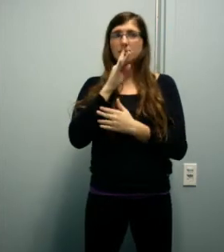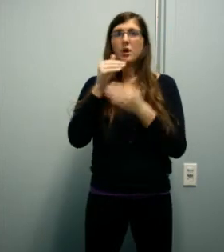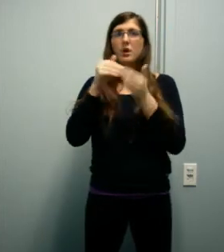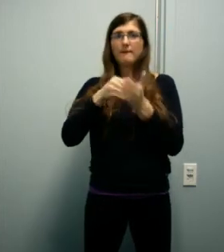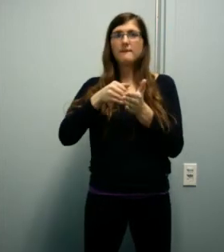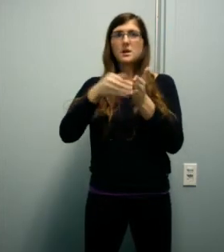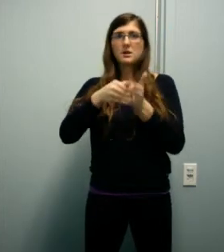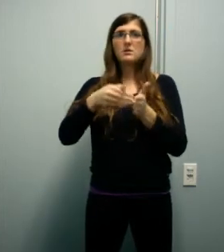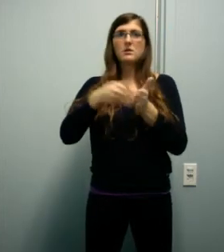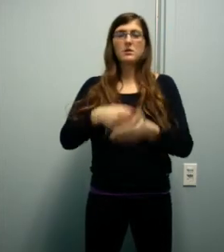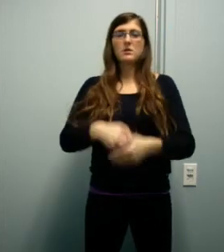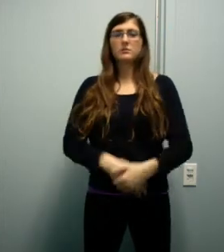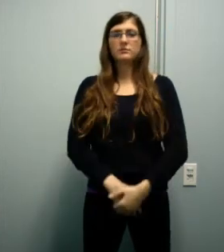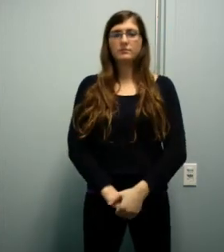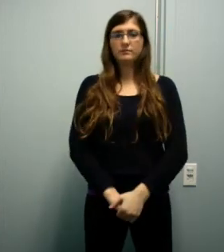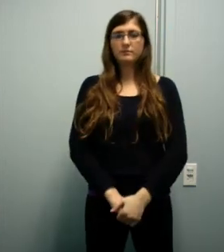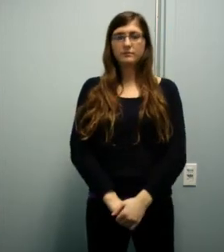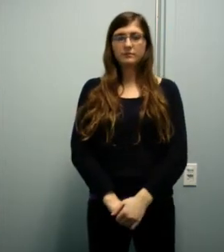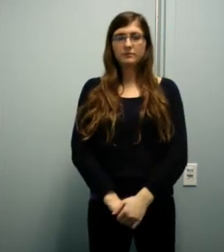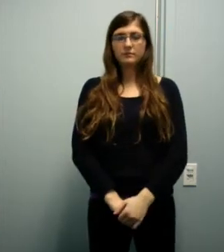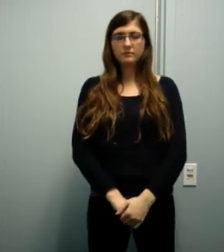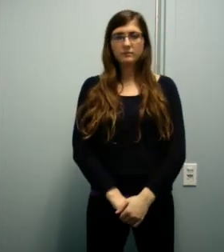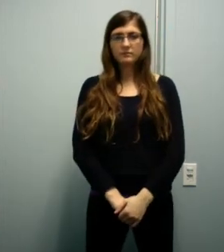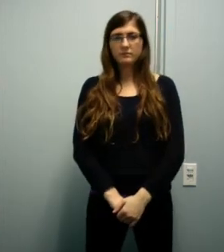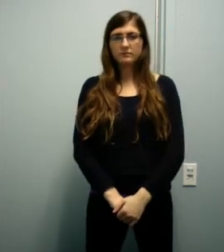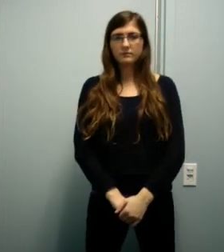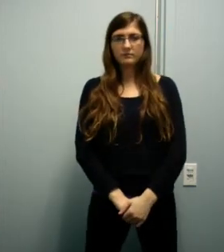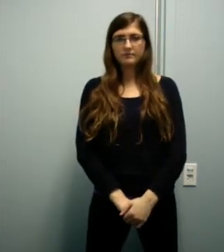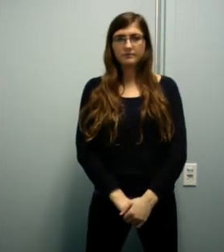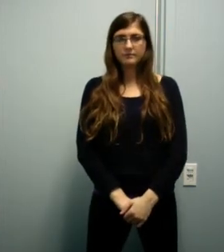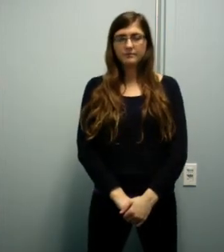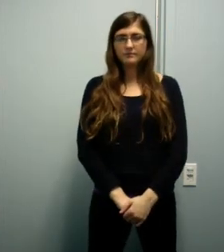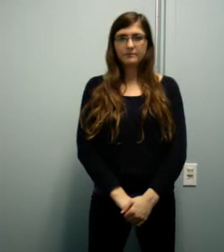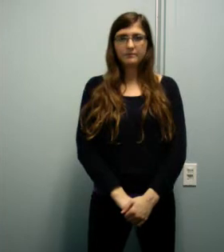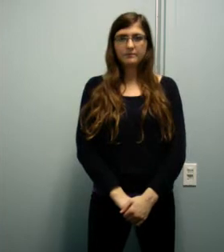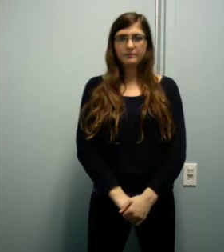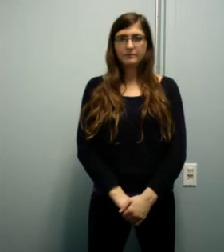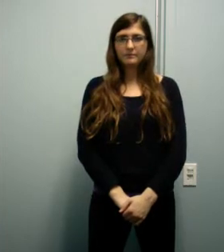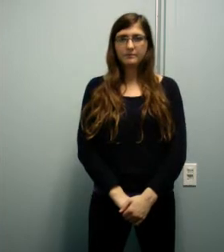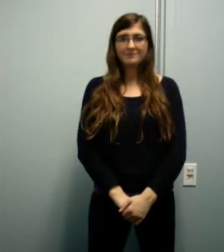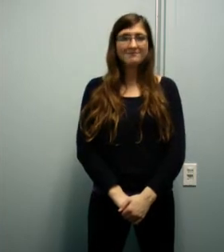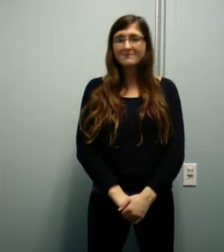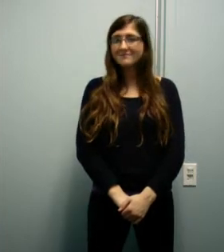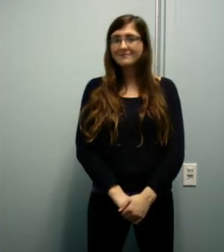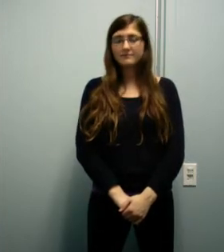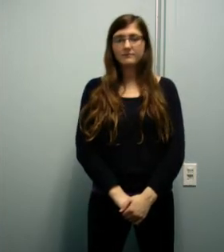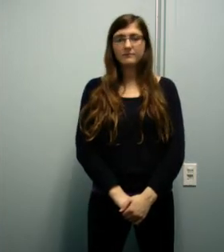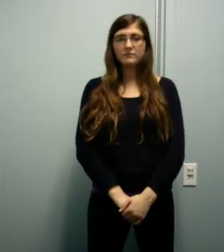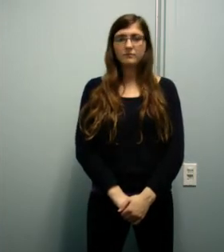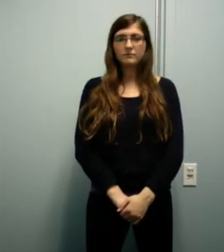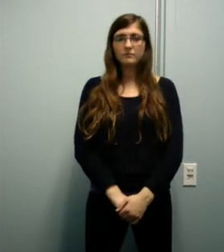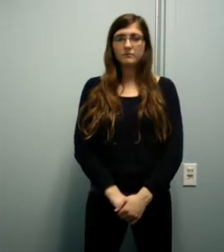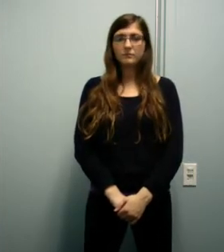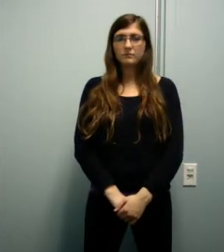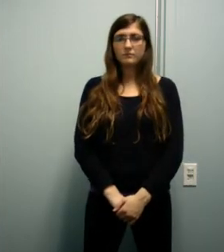We use no translation, no grammar rules, and it's a lot of fun. If you have fun doing it, that's the way you're going to